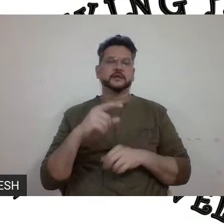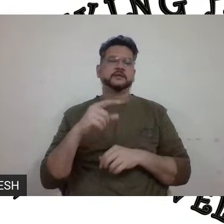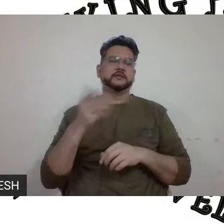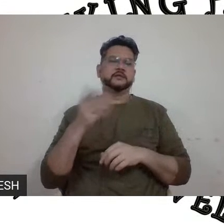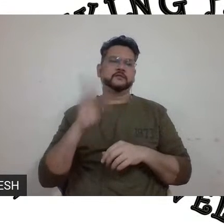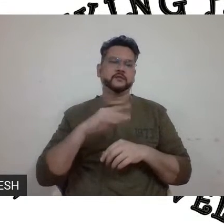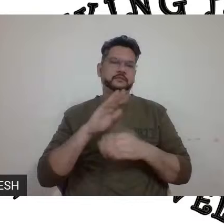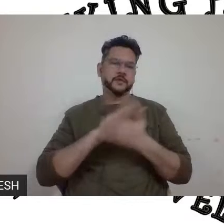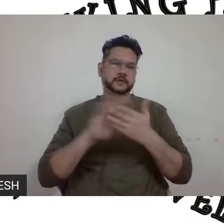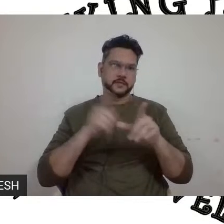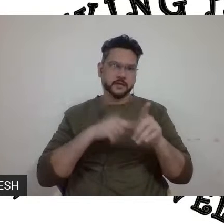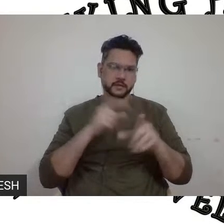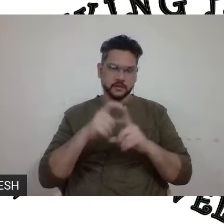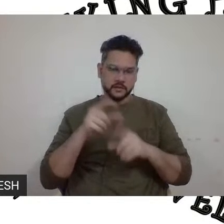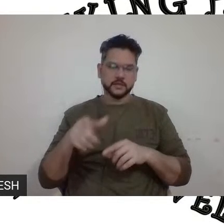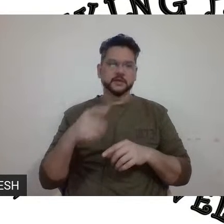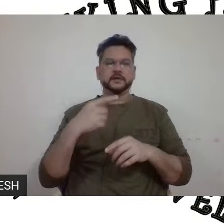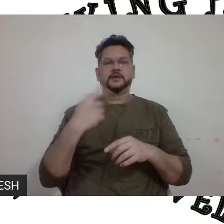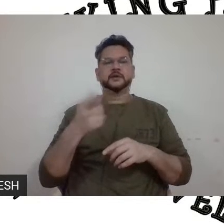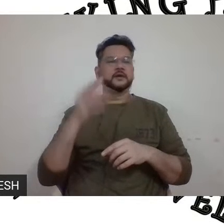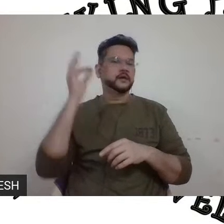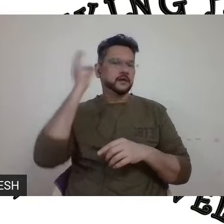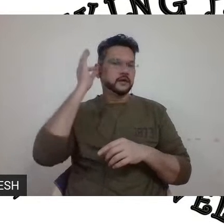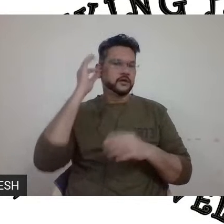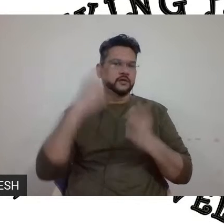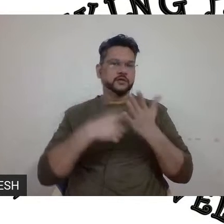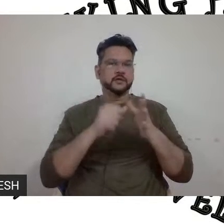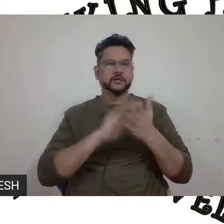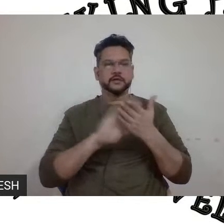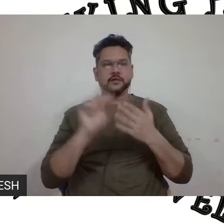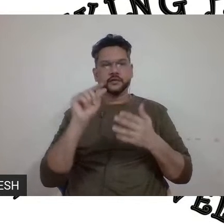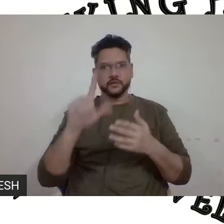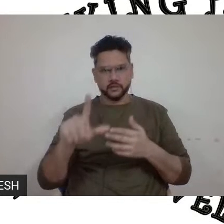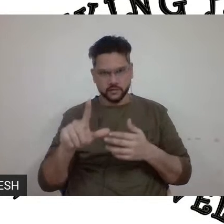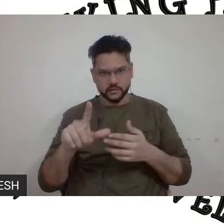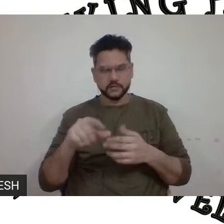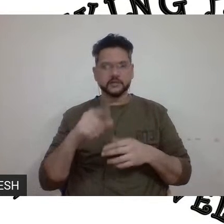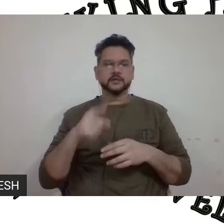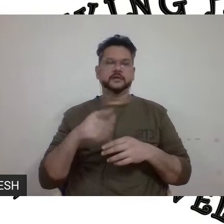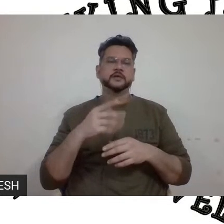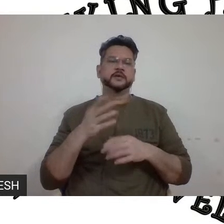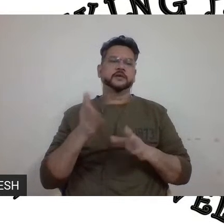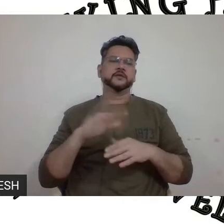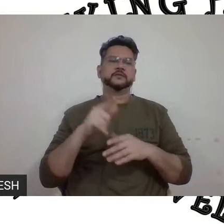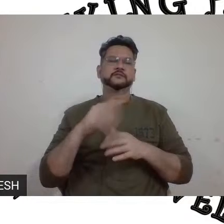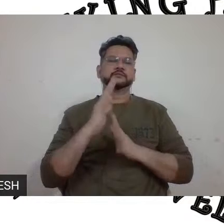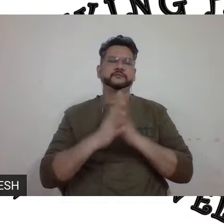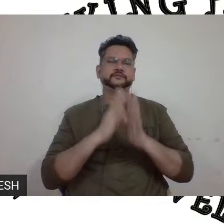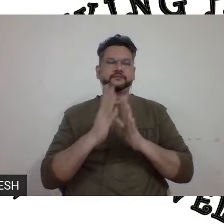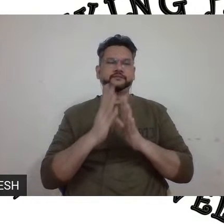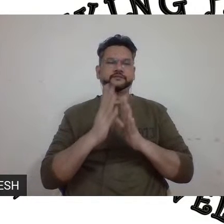let's sign Rajpura, Chief Operating Office, Unique Science School, Bangalore, with us.